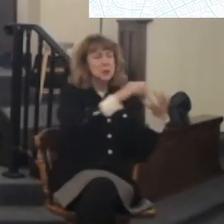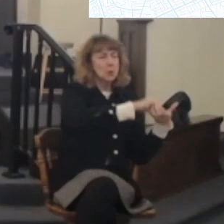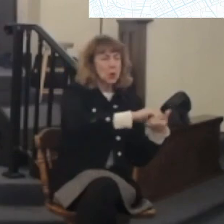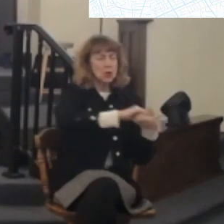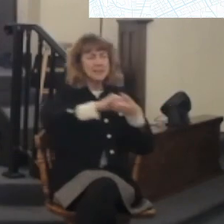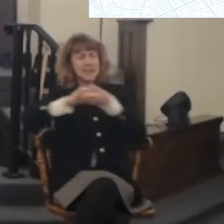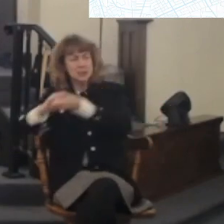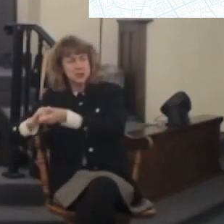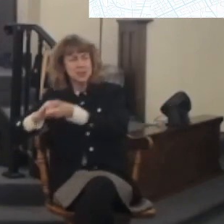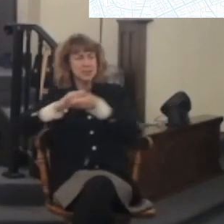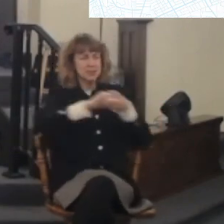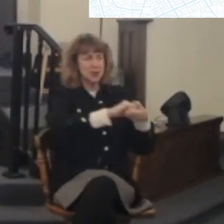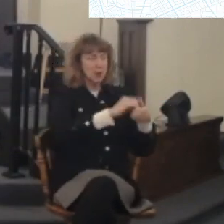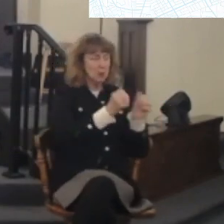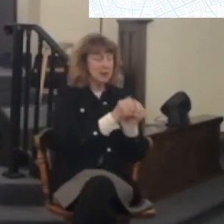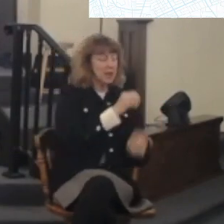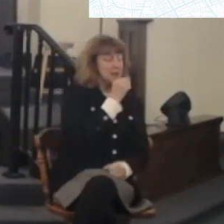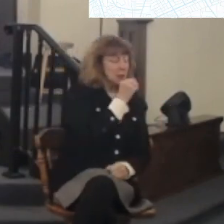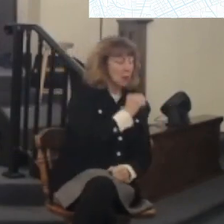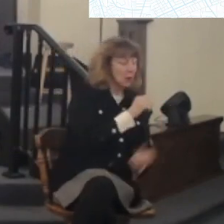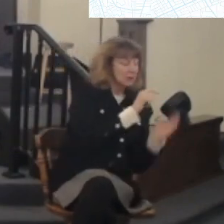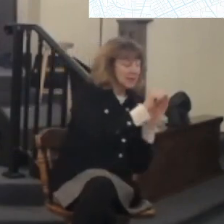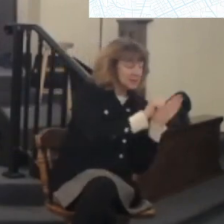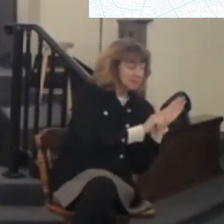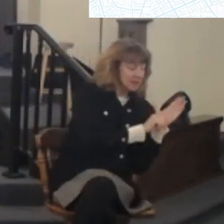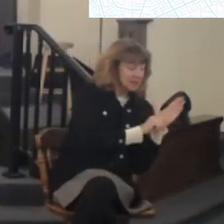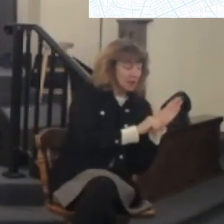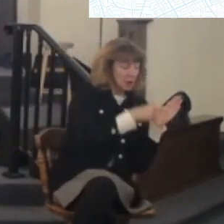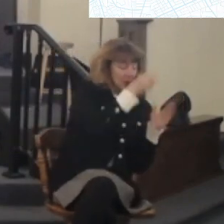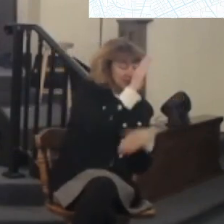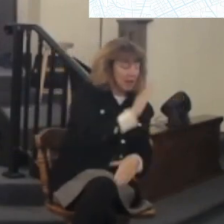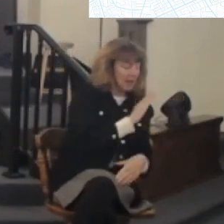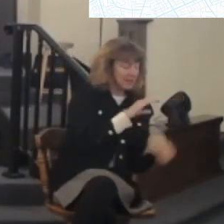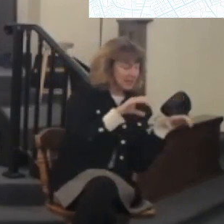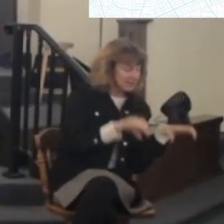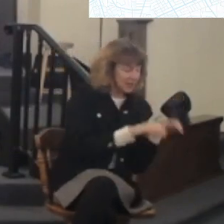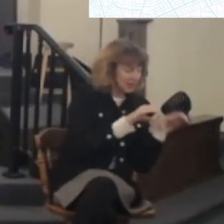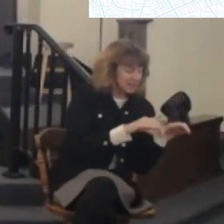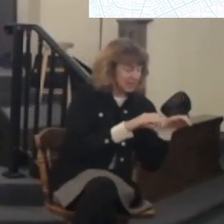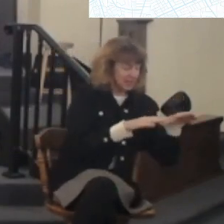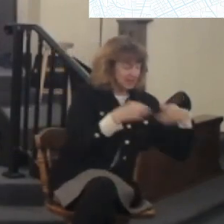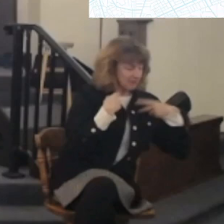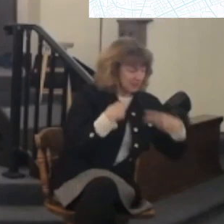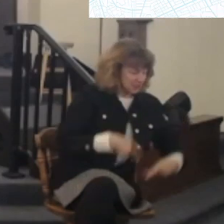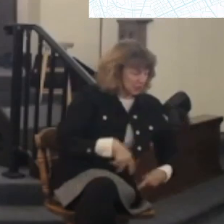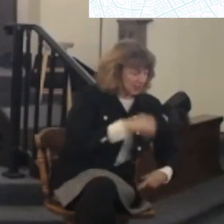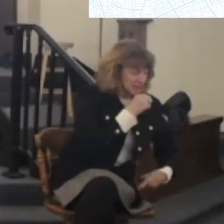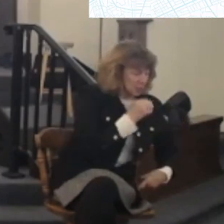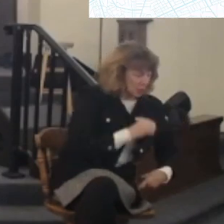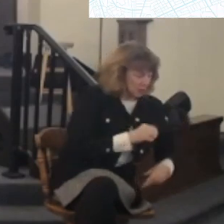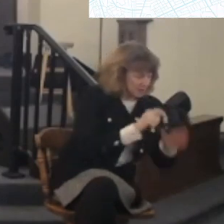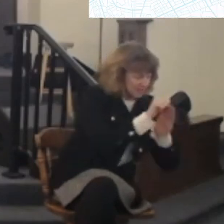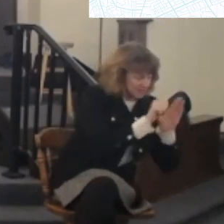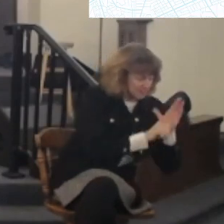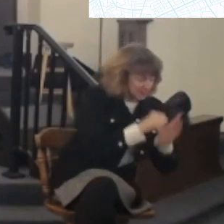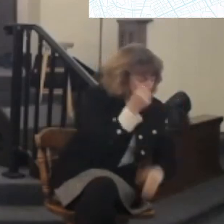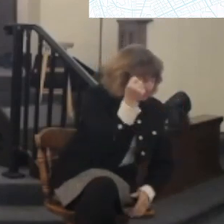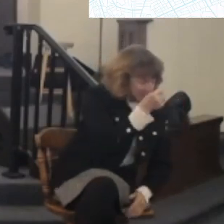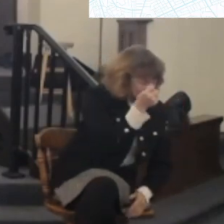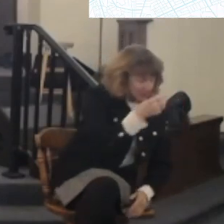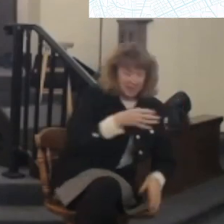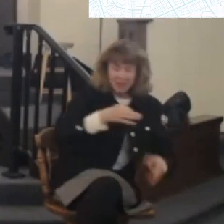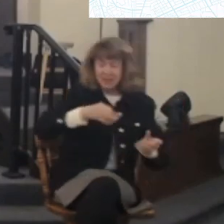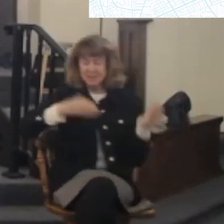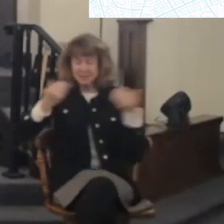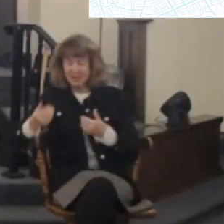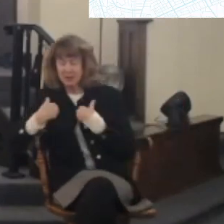correlations between the Old Testament and the New Testament? What God is doing in the physical in the Old Testament is what he's doing in the